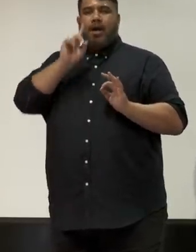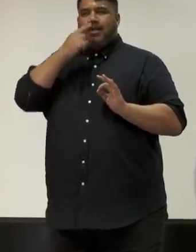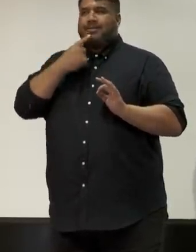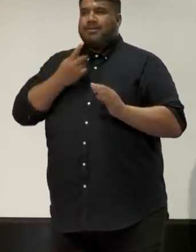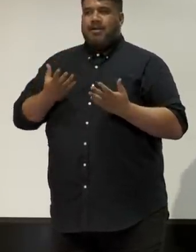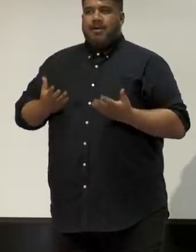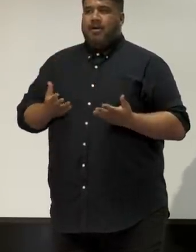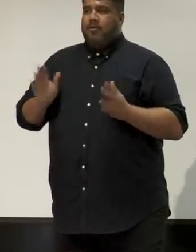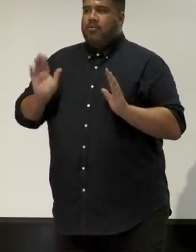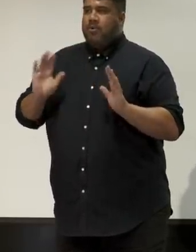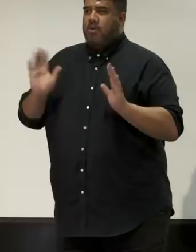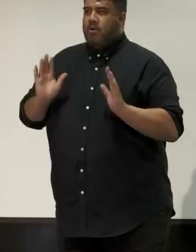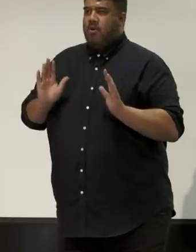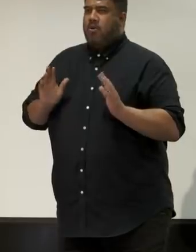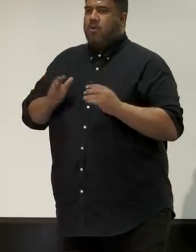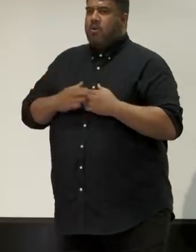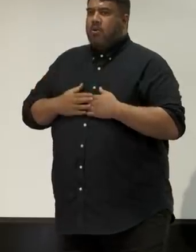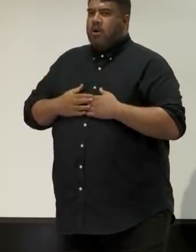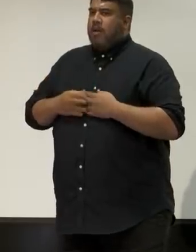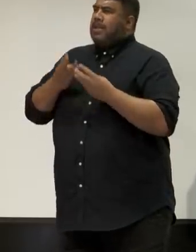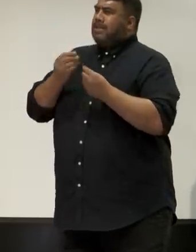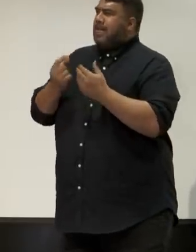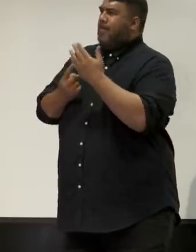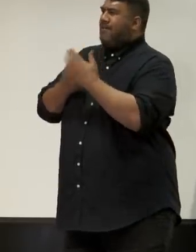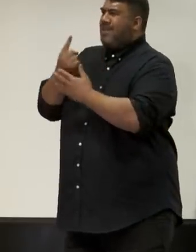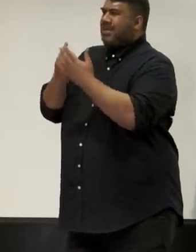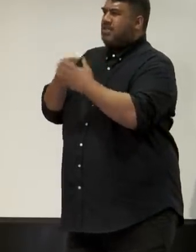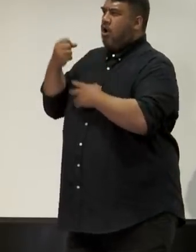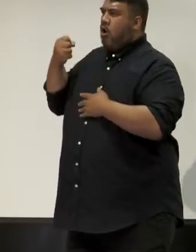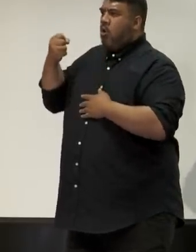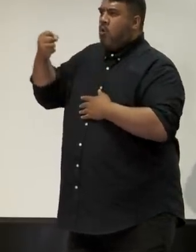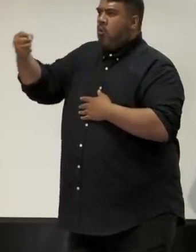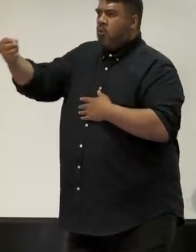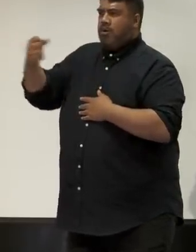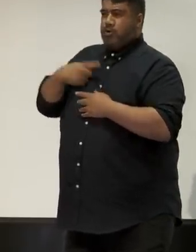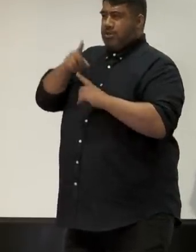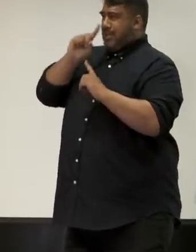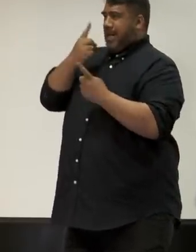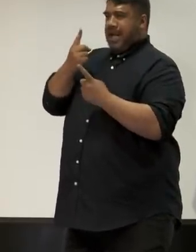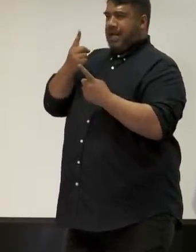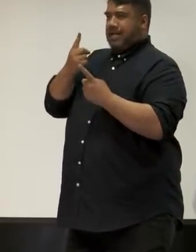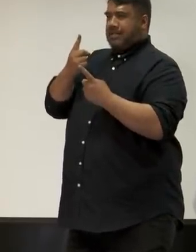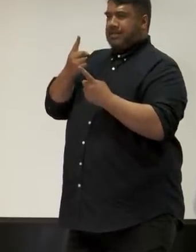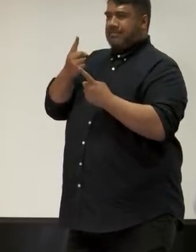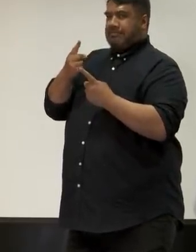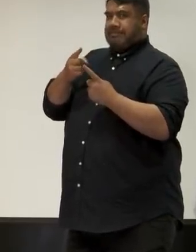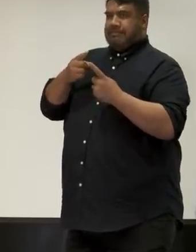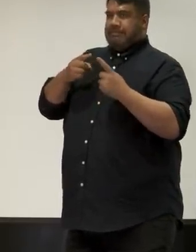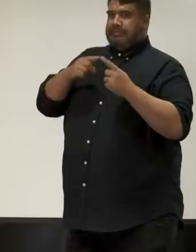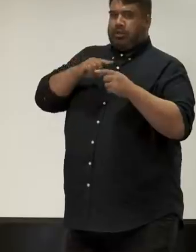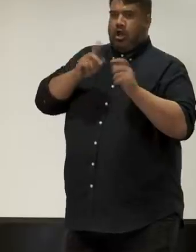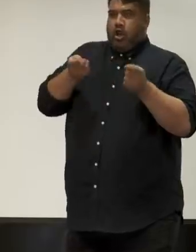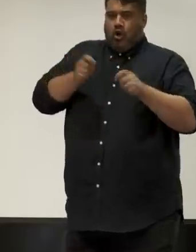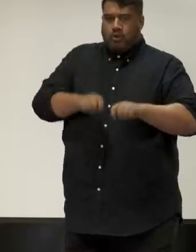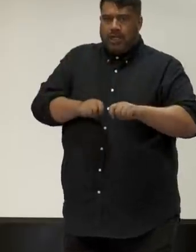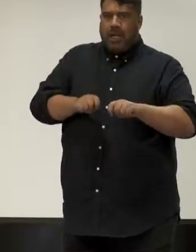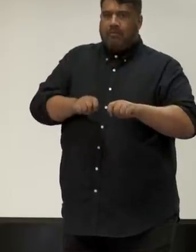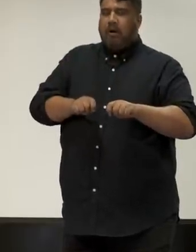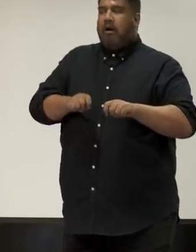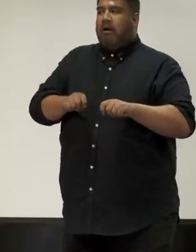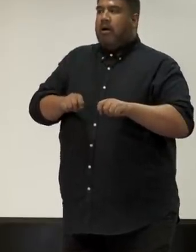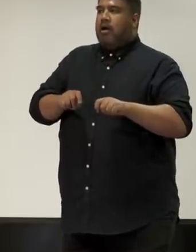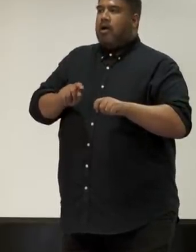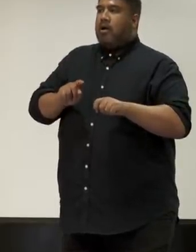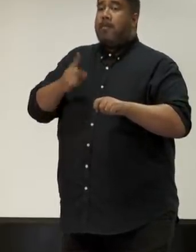There have been things that haven't been able to occur since lockdown that were scheduled that were in that frame, but I'll probably, once we've got a bit